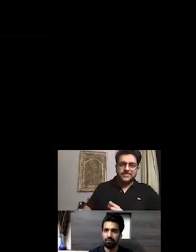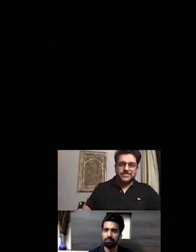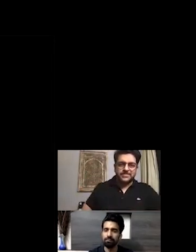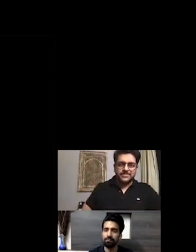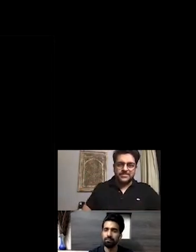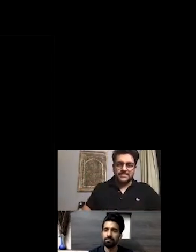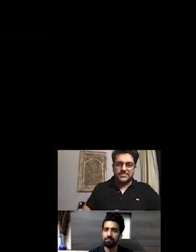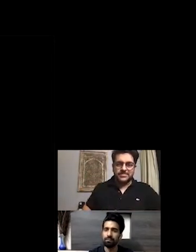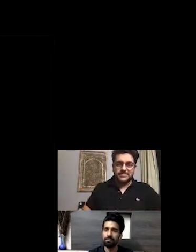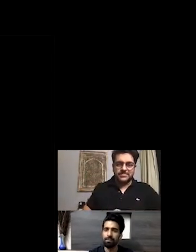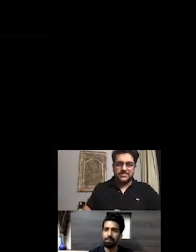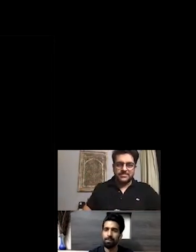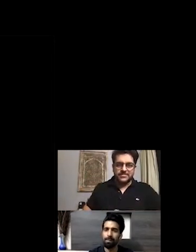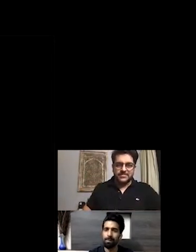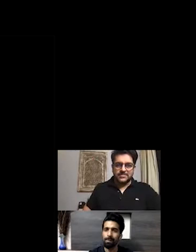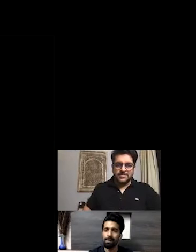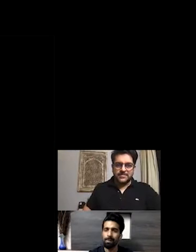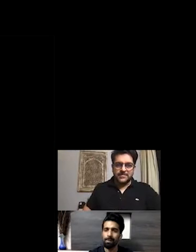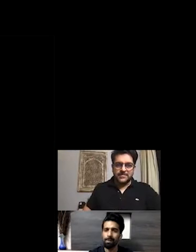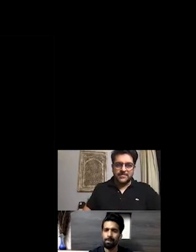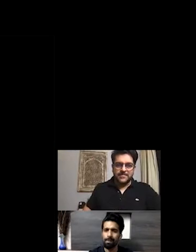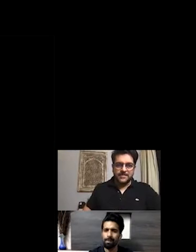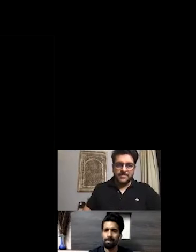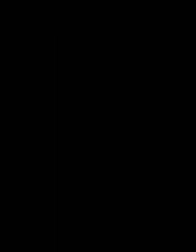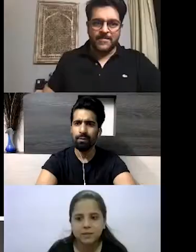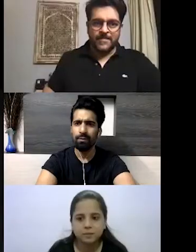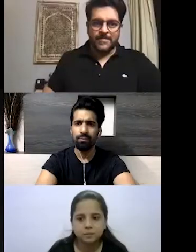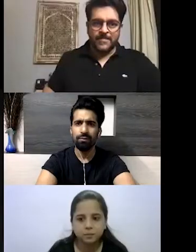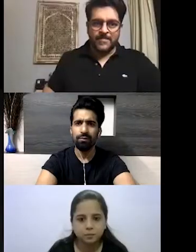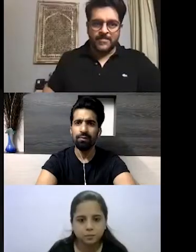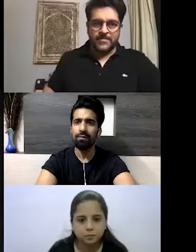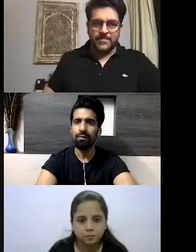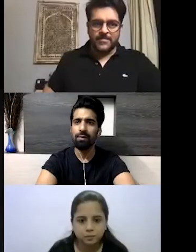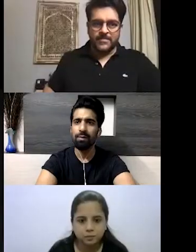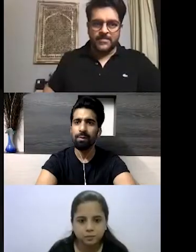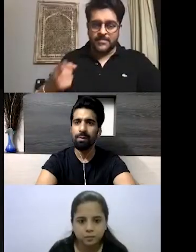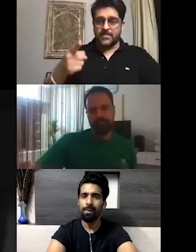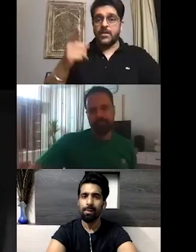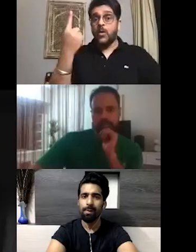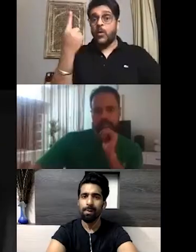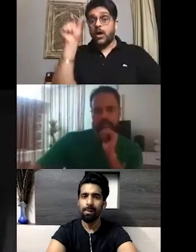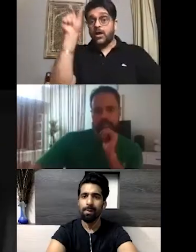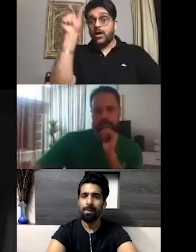language is itself a complete language. Next slide, please.